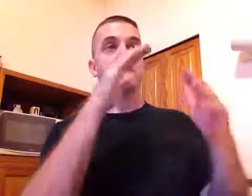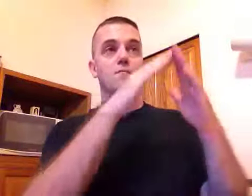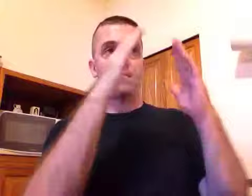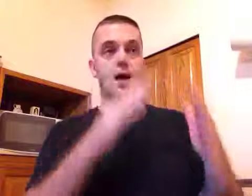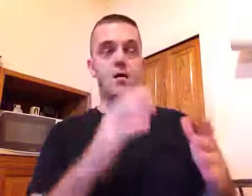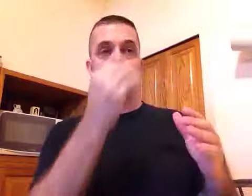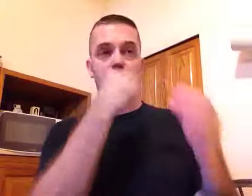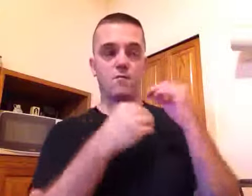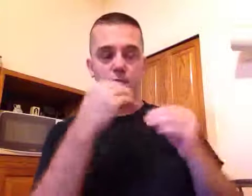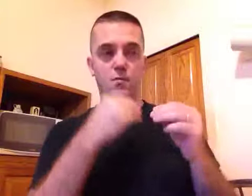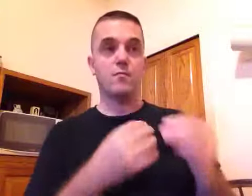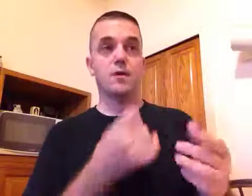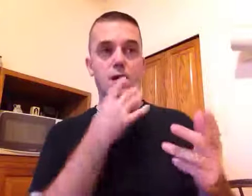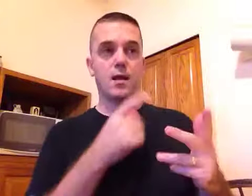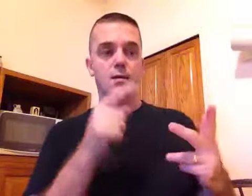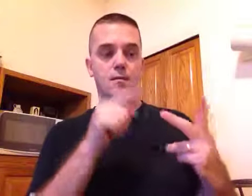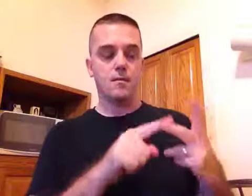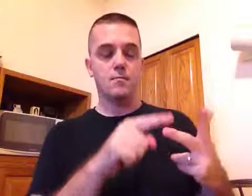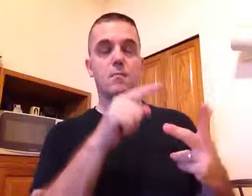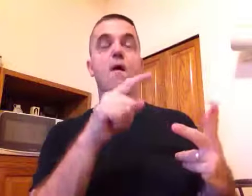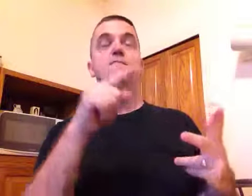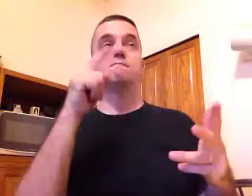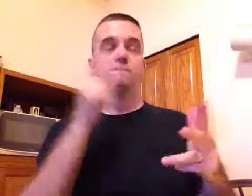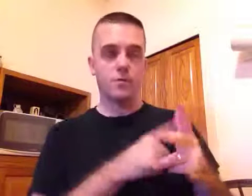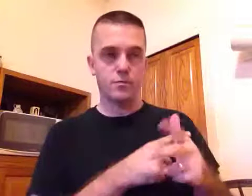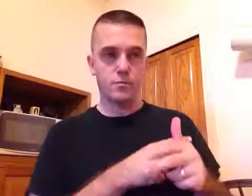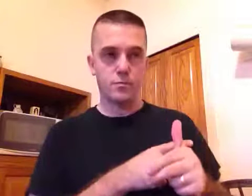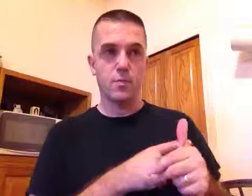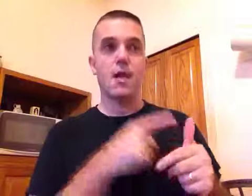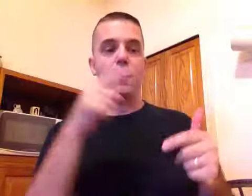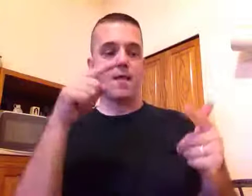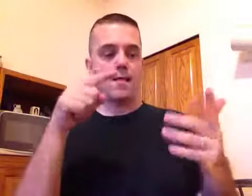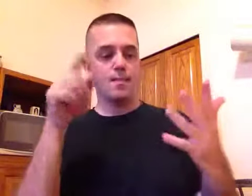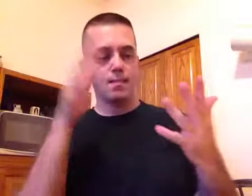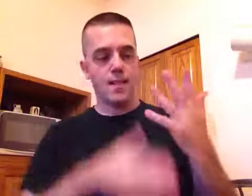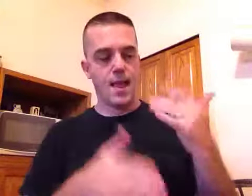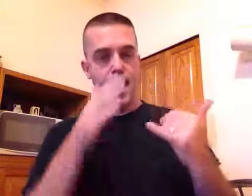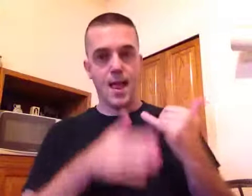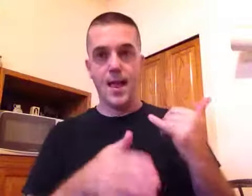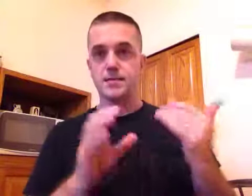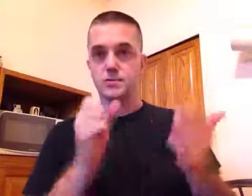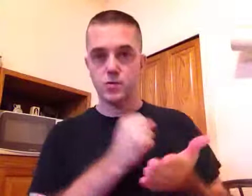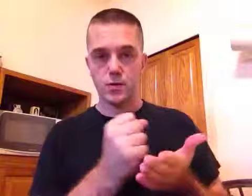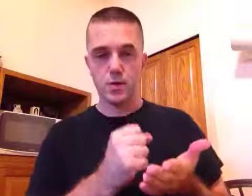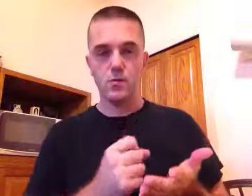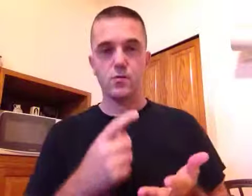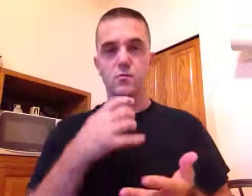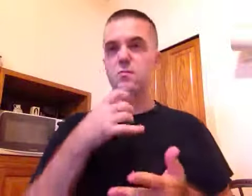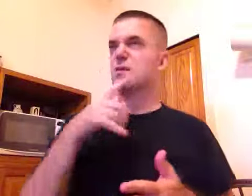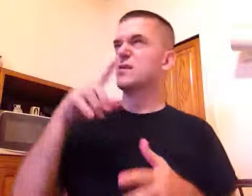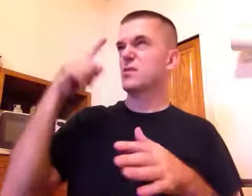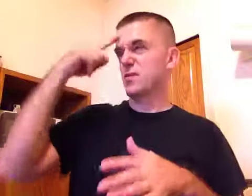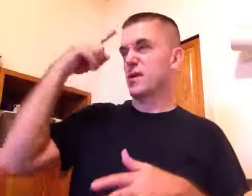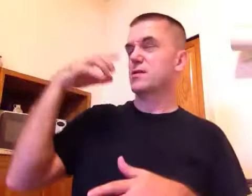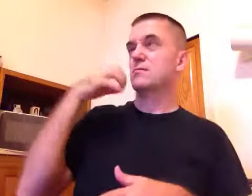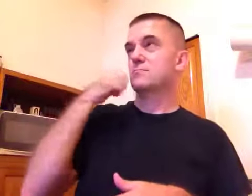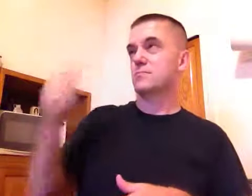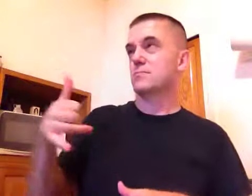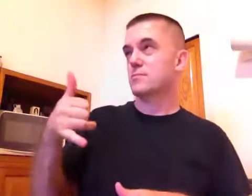shelter, we're going to stay current on those. Okay. Would it do any good to call the credit card companies and ask them if there's anything they do in the case of the unemployment?